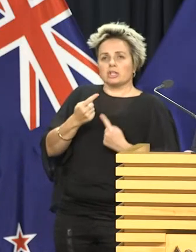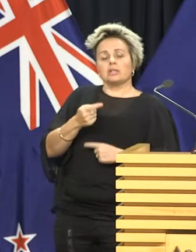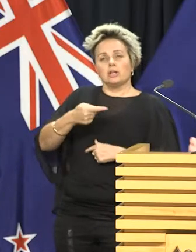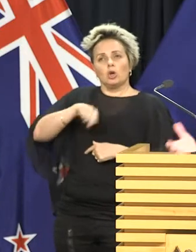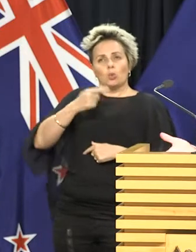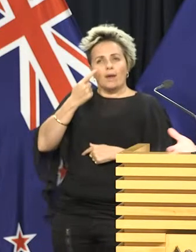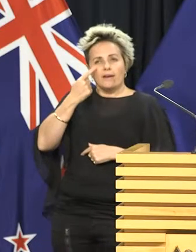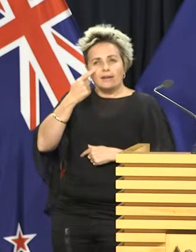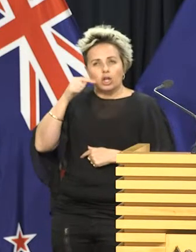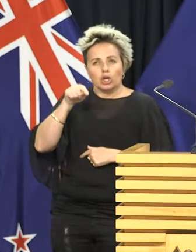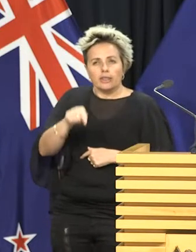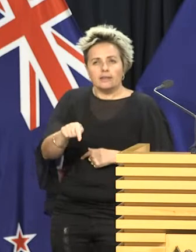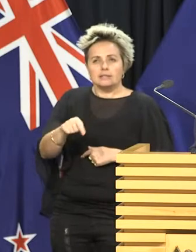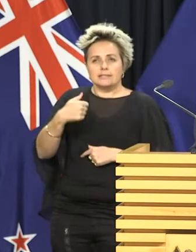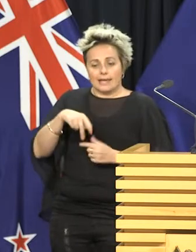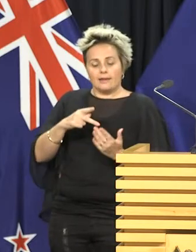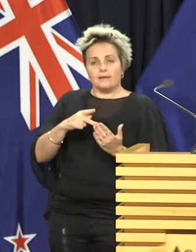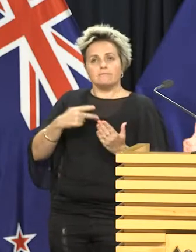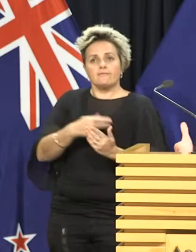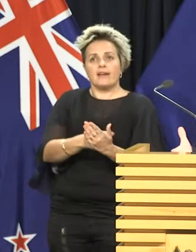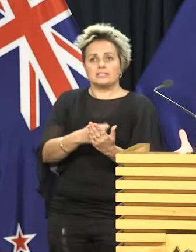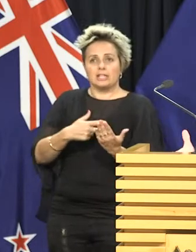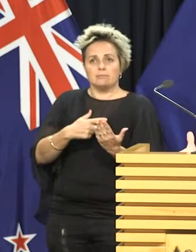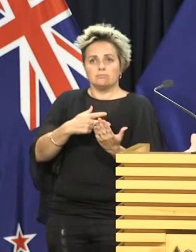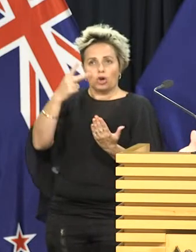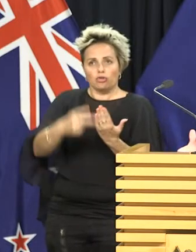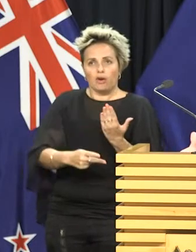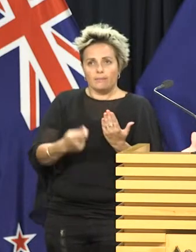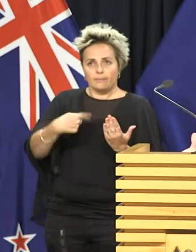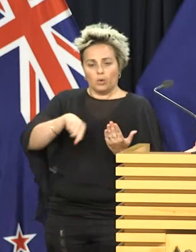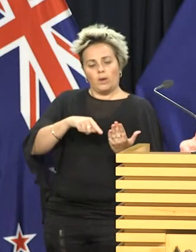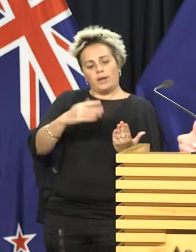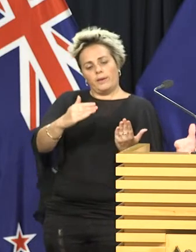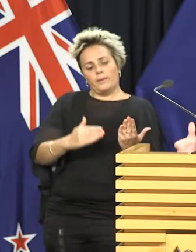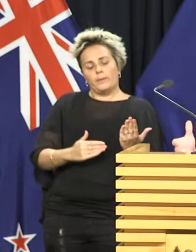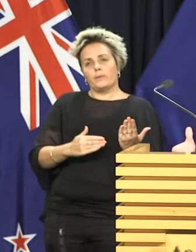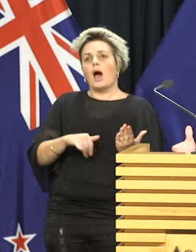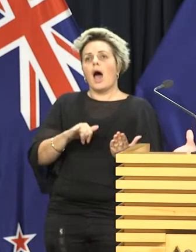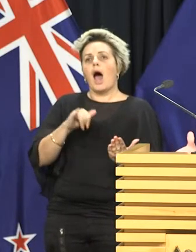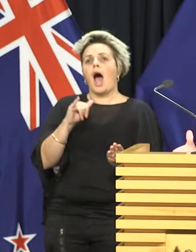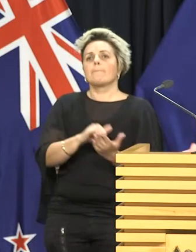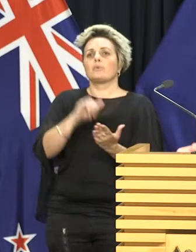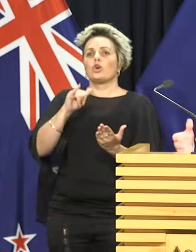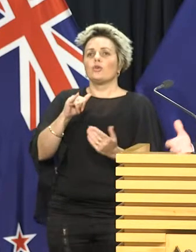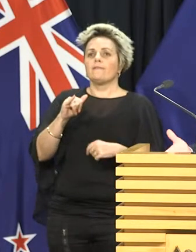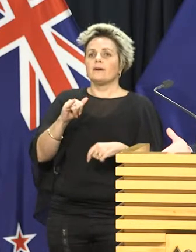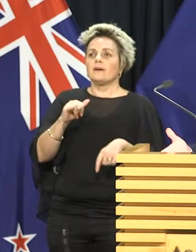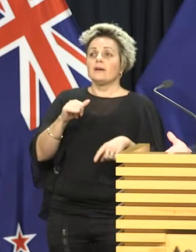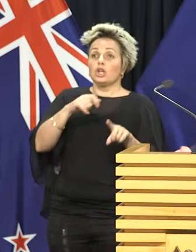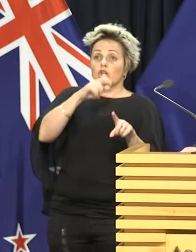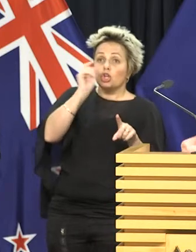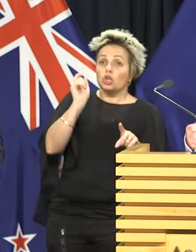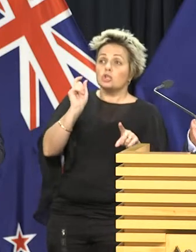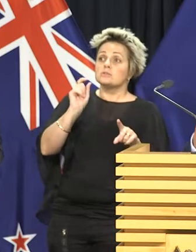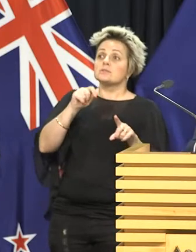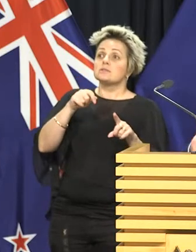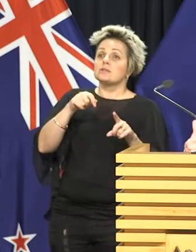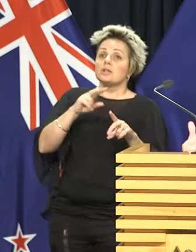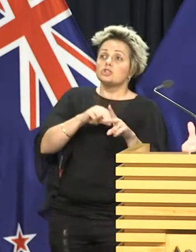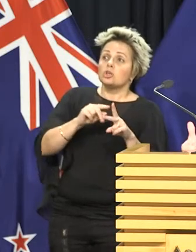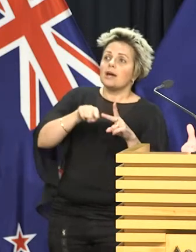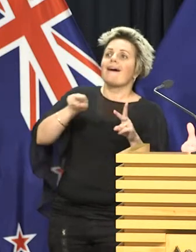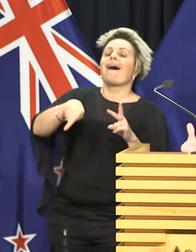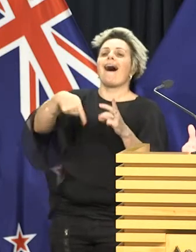this in the vaccine program and have approved an exemption to be able to train our